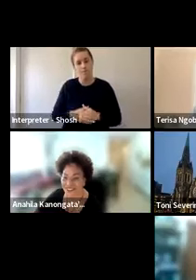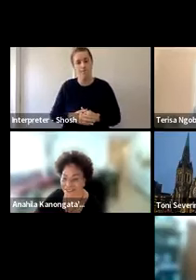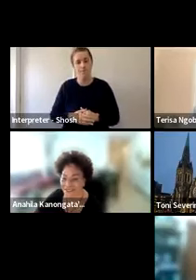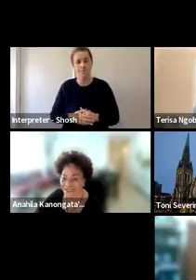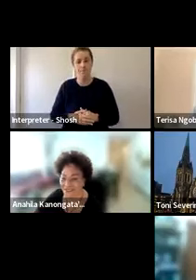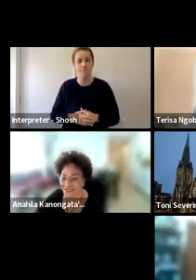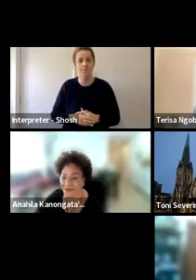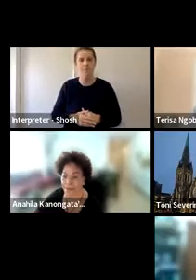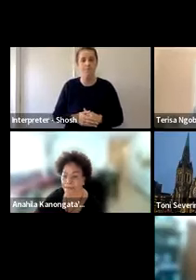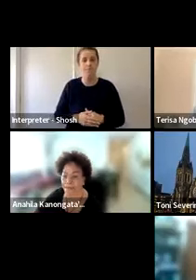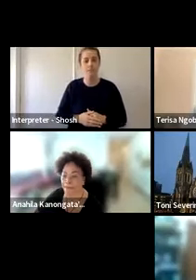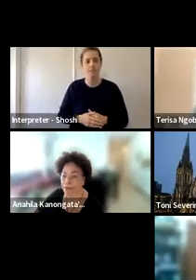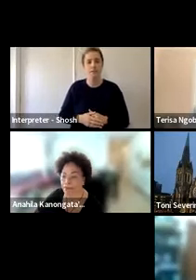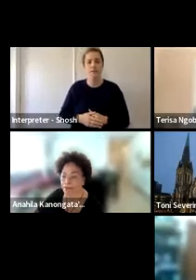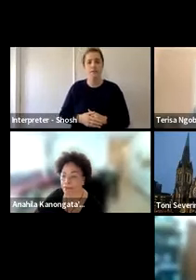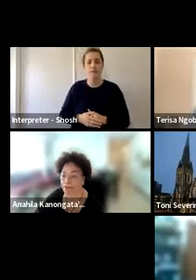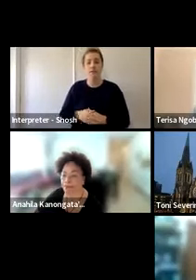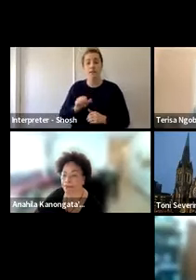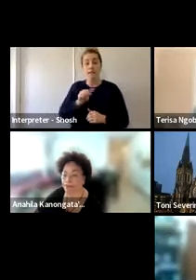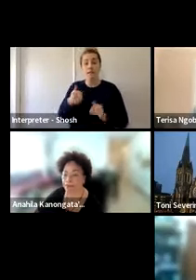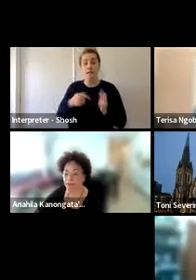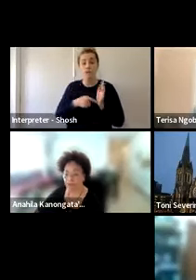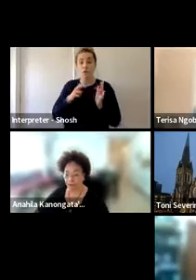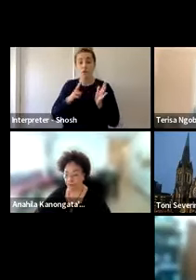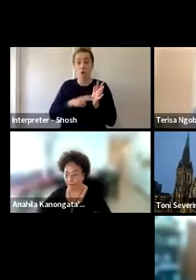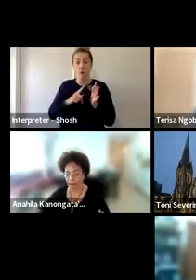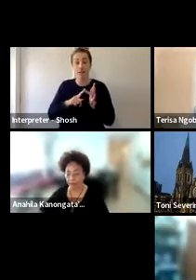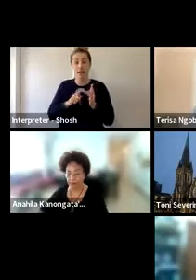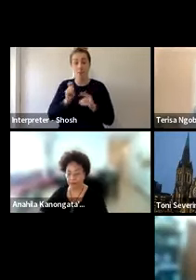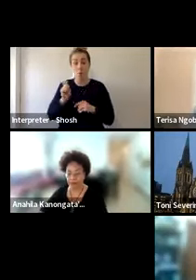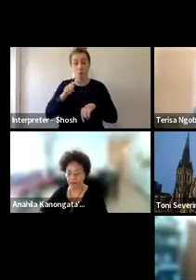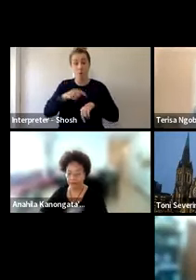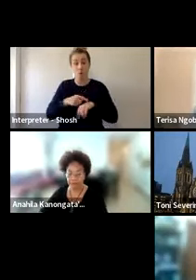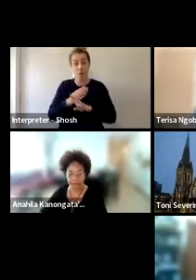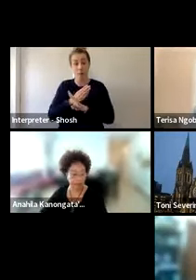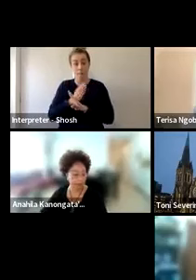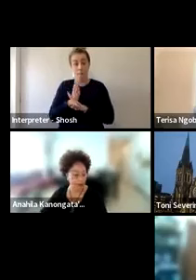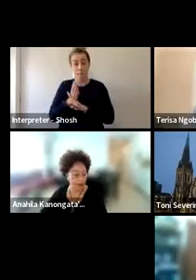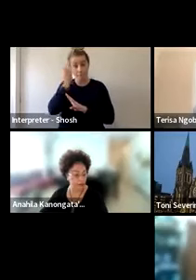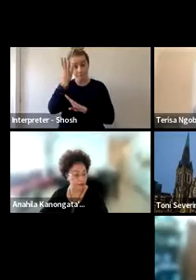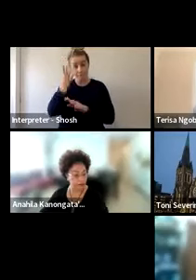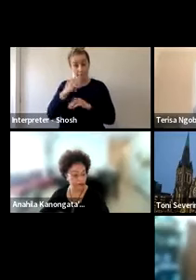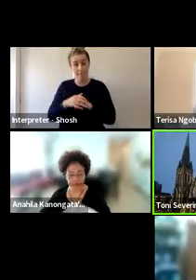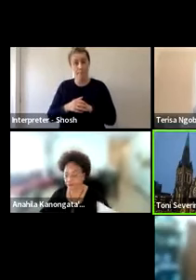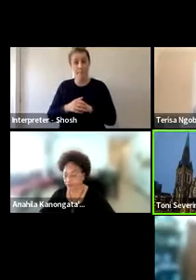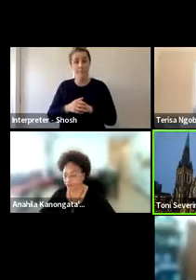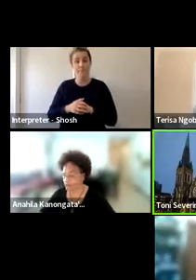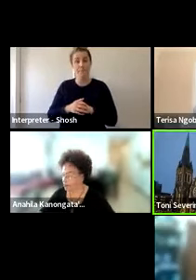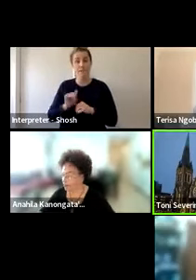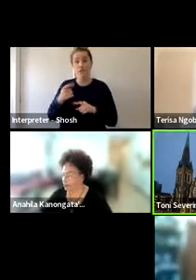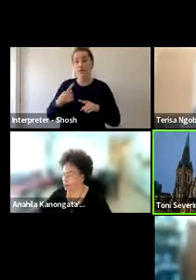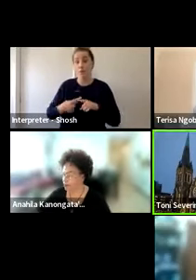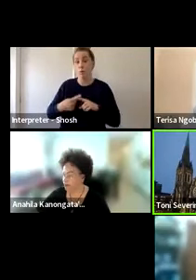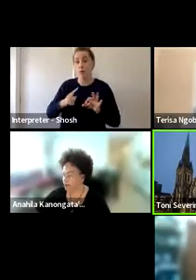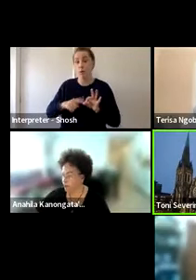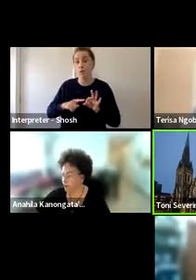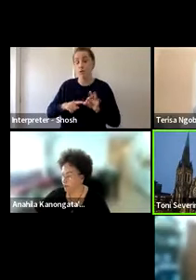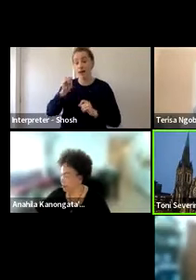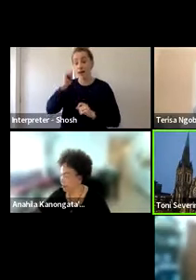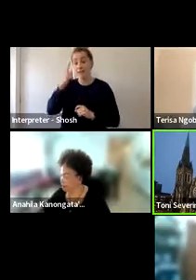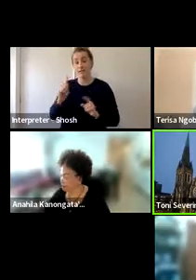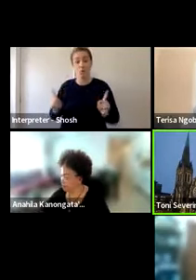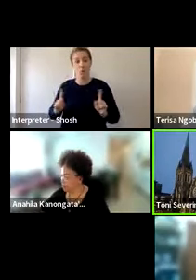ora. Come now to Tony. We are nearly at time though, team. So just a quick question. I